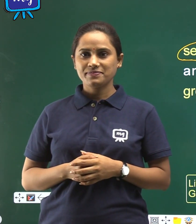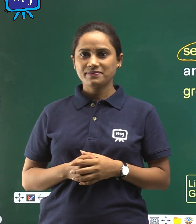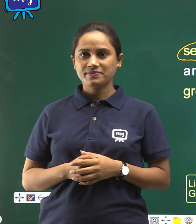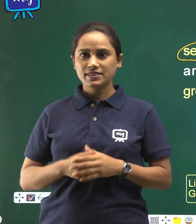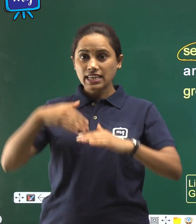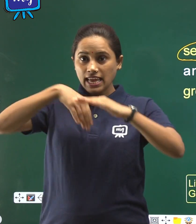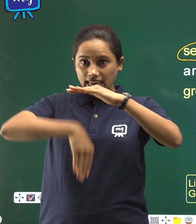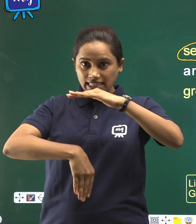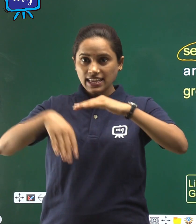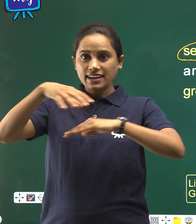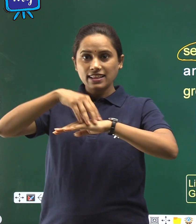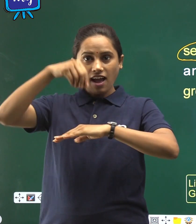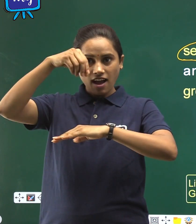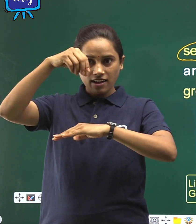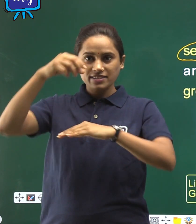inside the earth